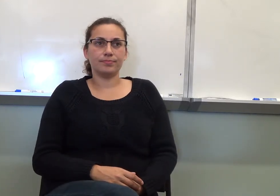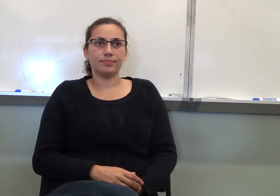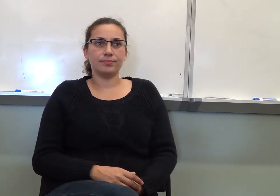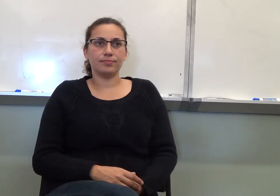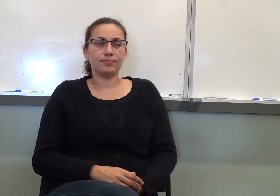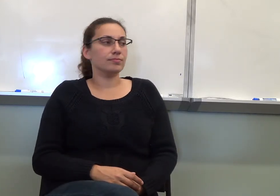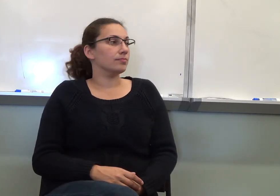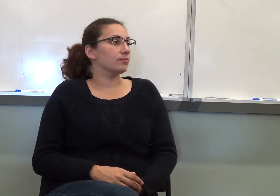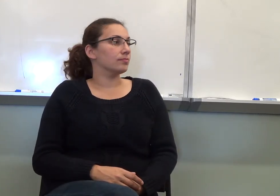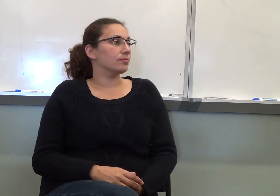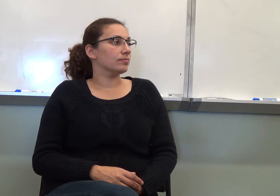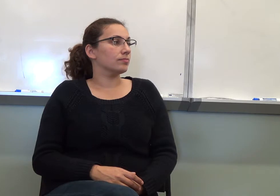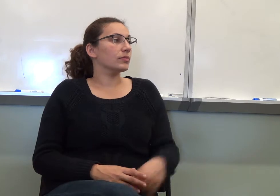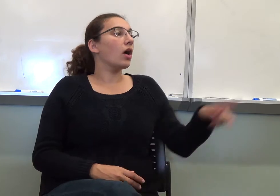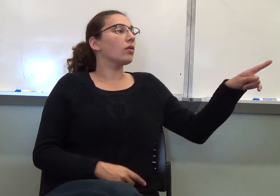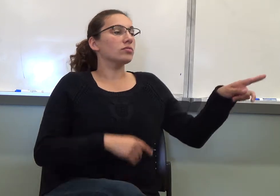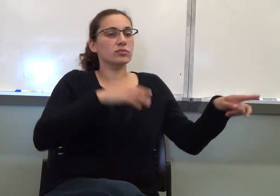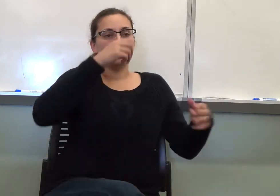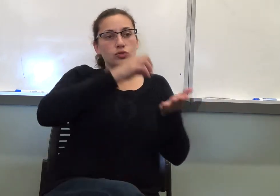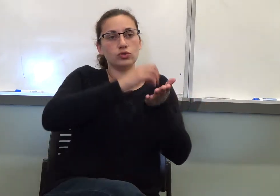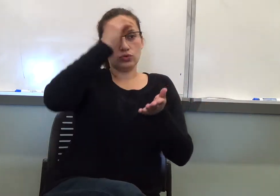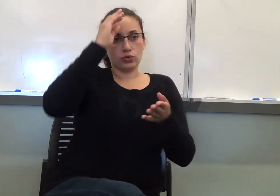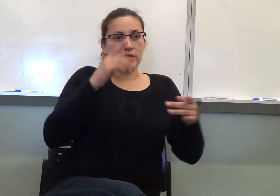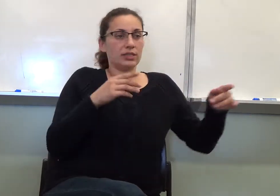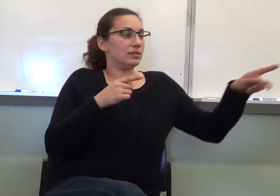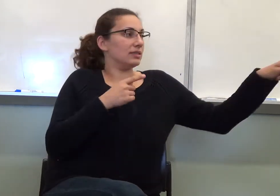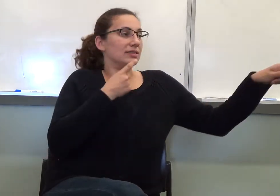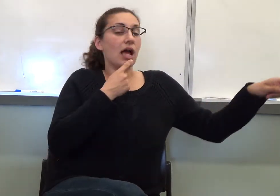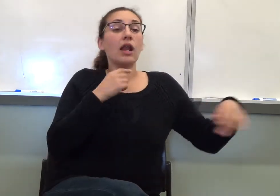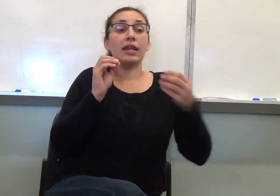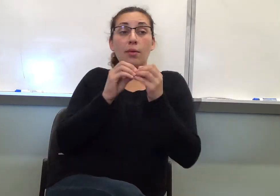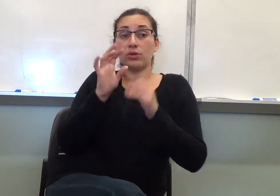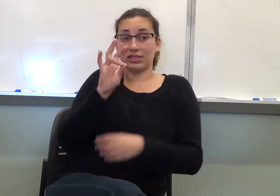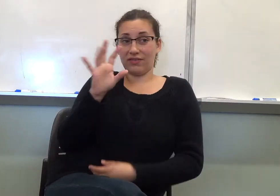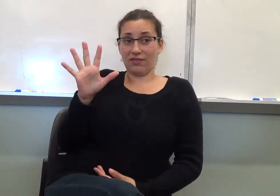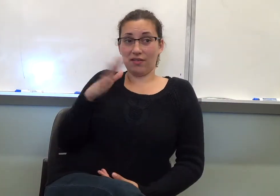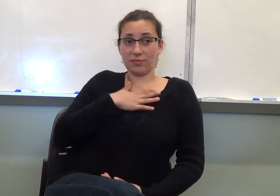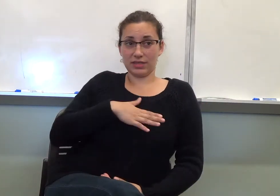Oh, 75. 75, okay. Be there in a minute. No, that's not.